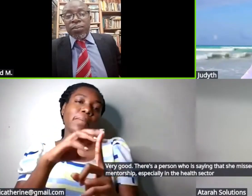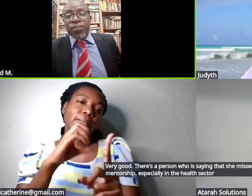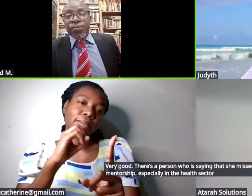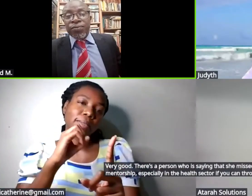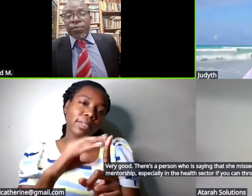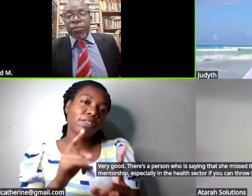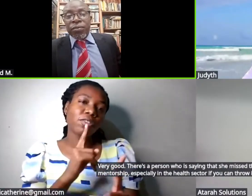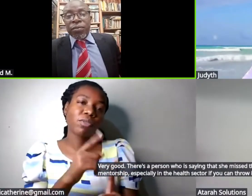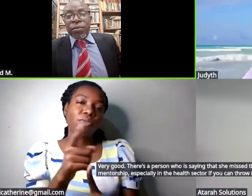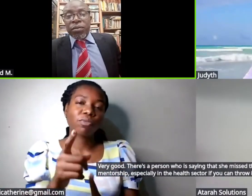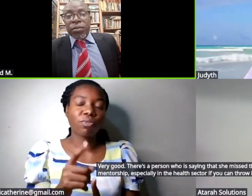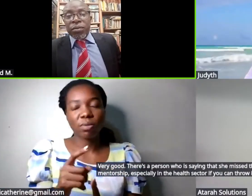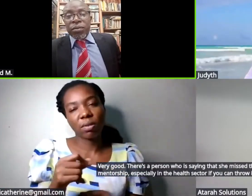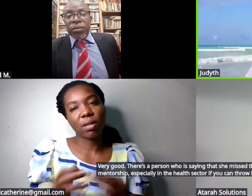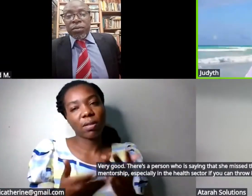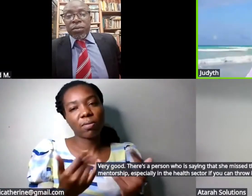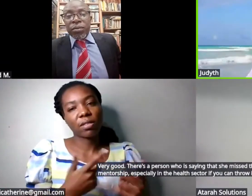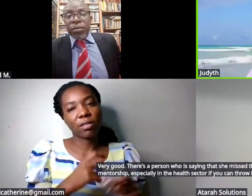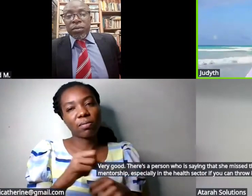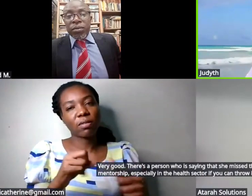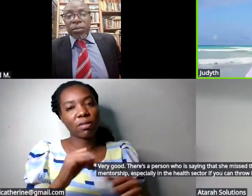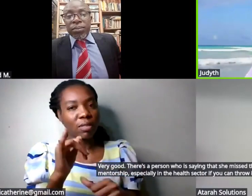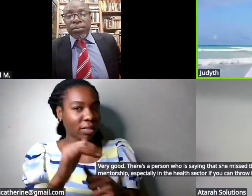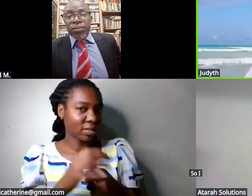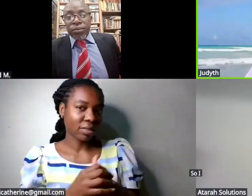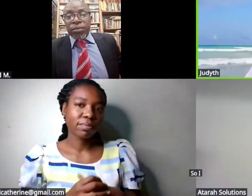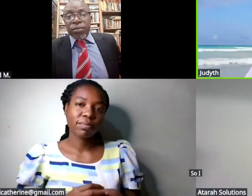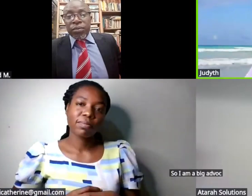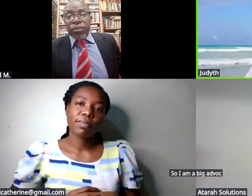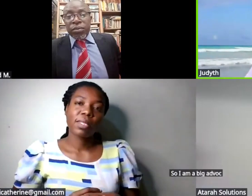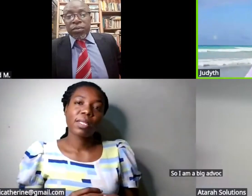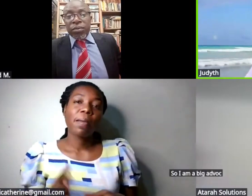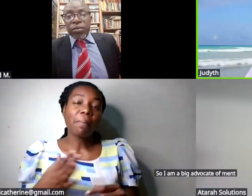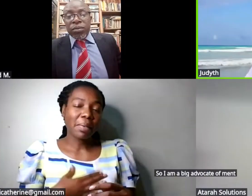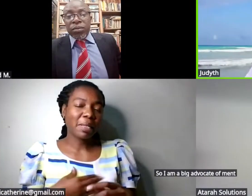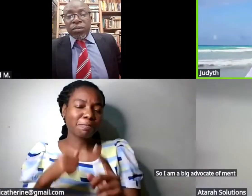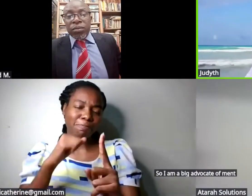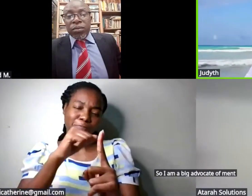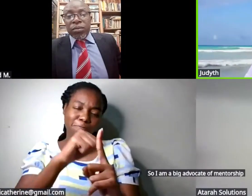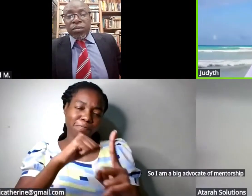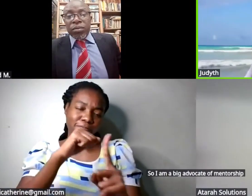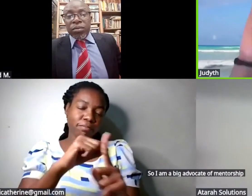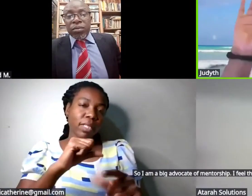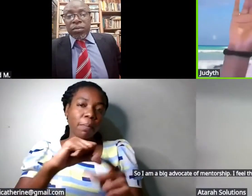wisdom. So I am a big advocate of mentorship. I feel that a